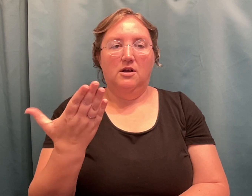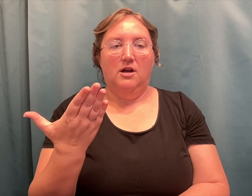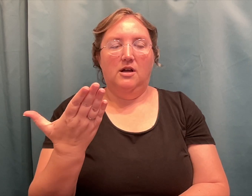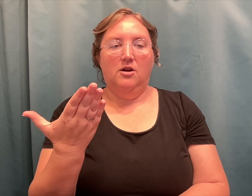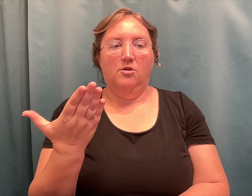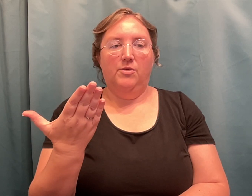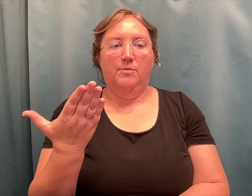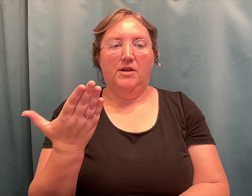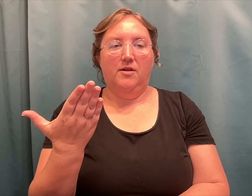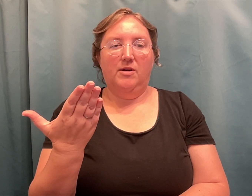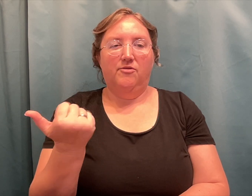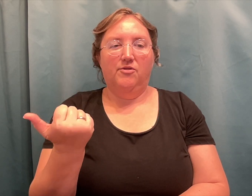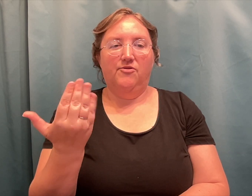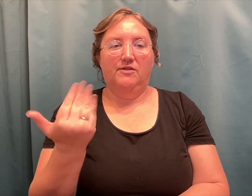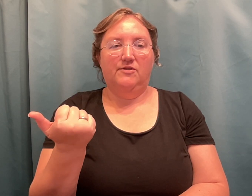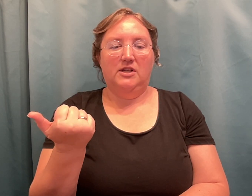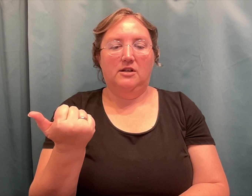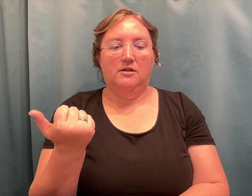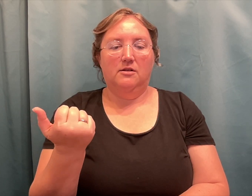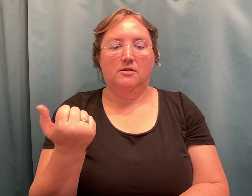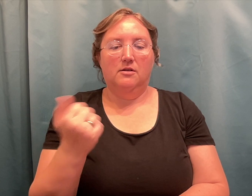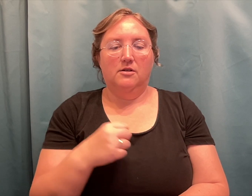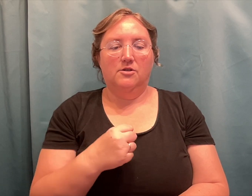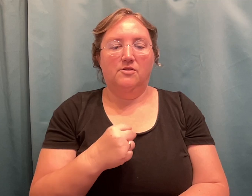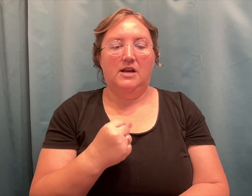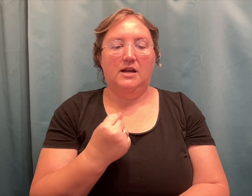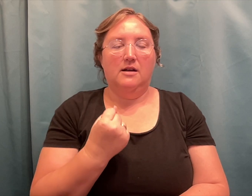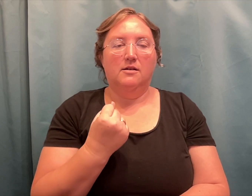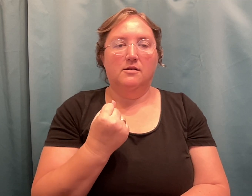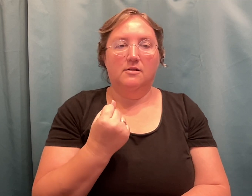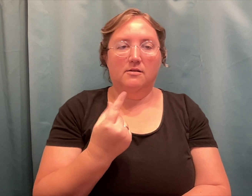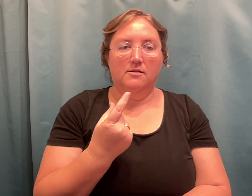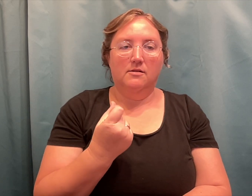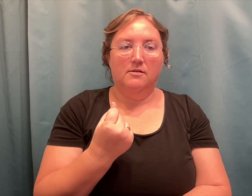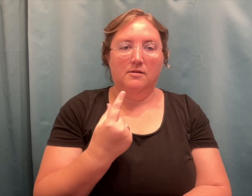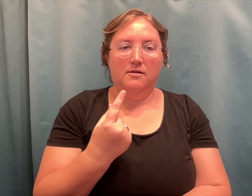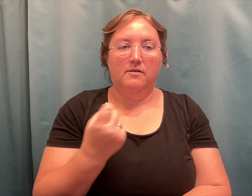And open my thumb out for 15. Let's do that again.